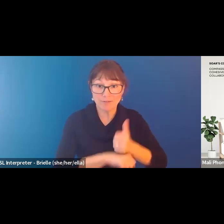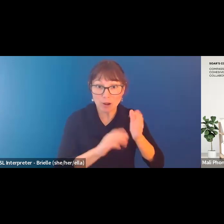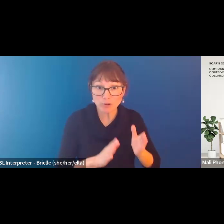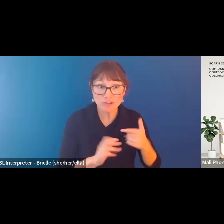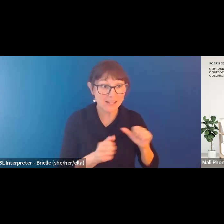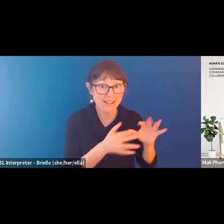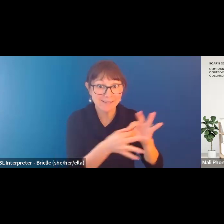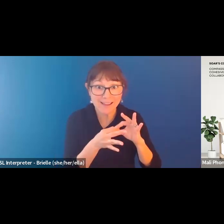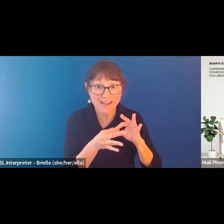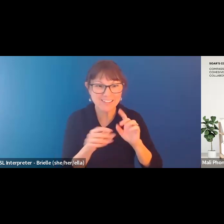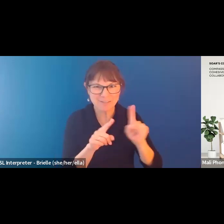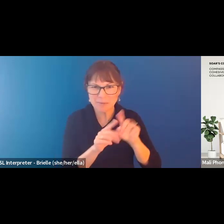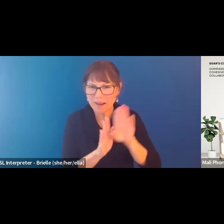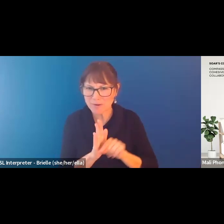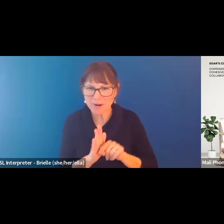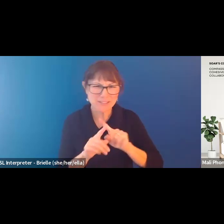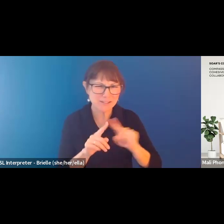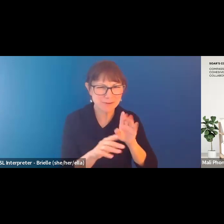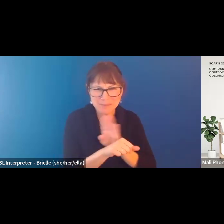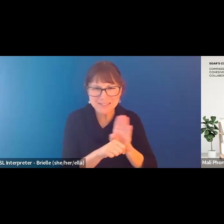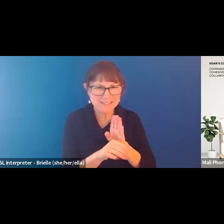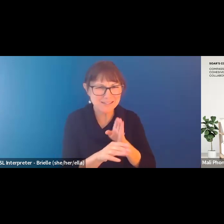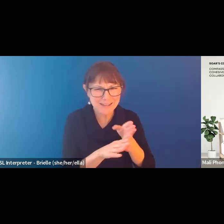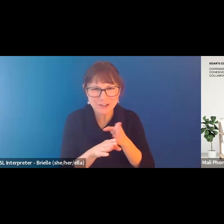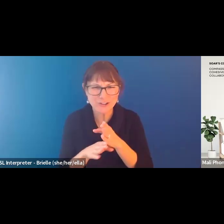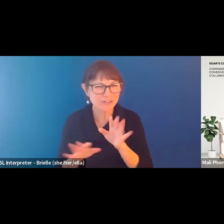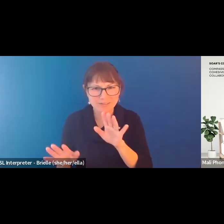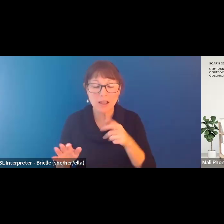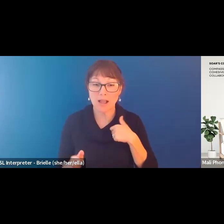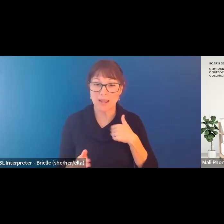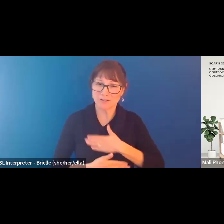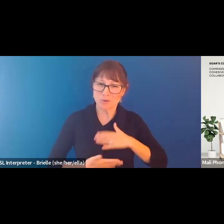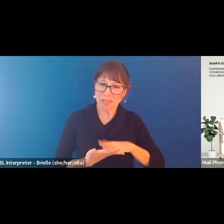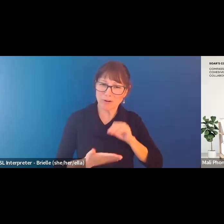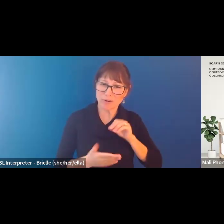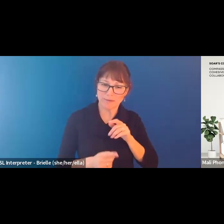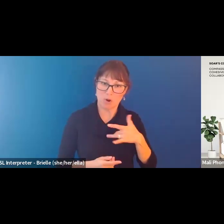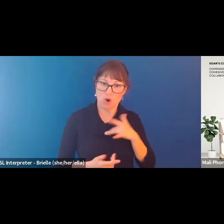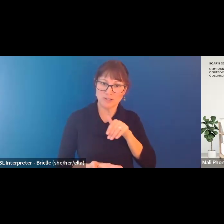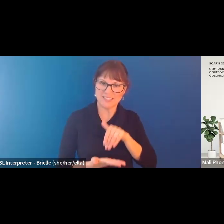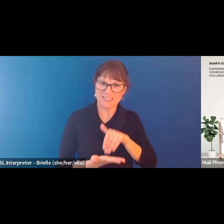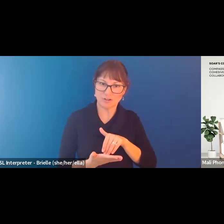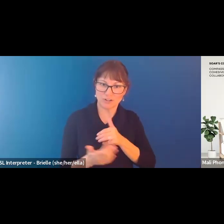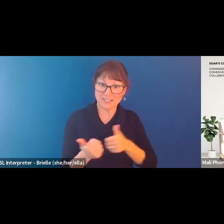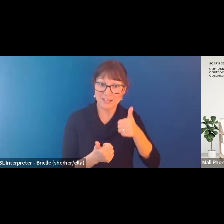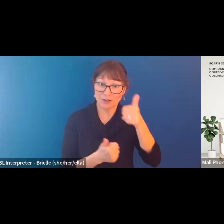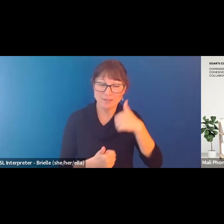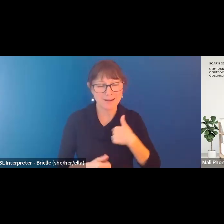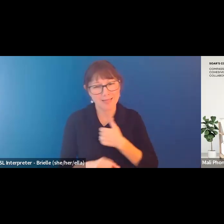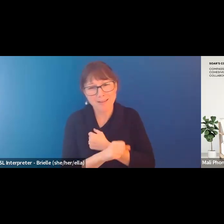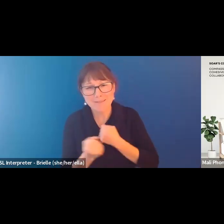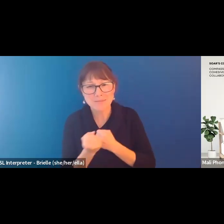and sectors and cultural backgrounds. I enjoy learning from heart centered executives. I love supporting public sector